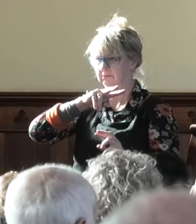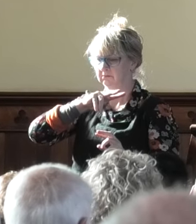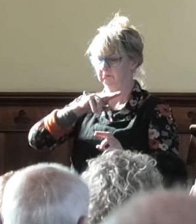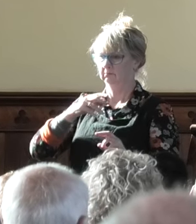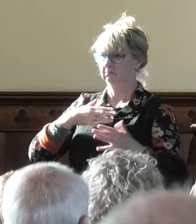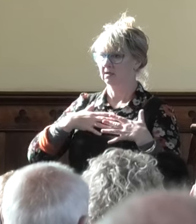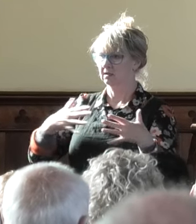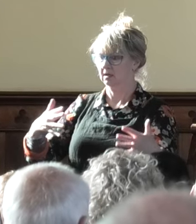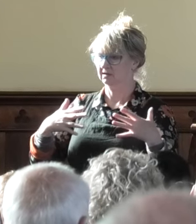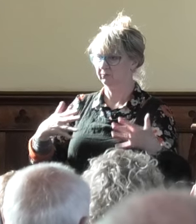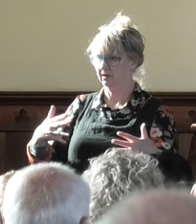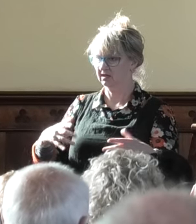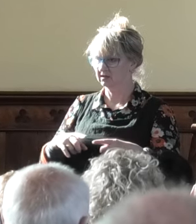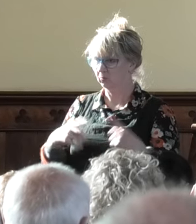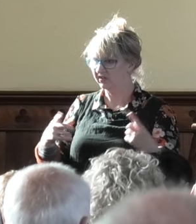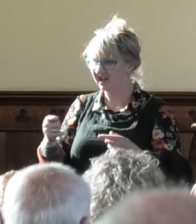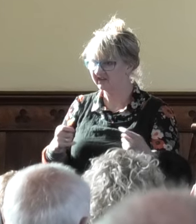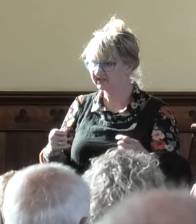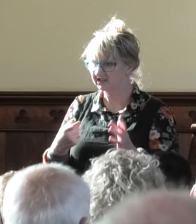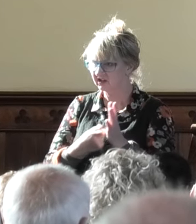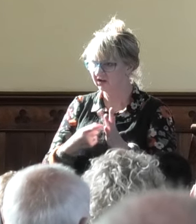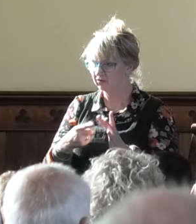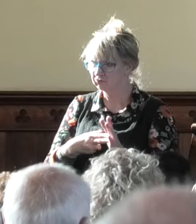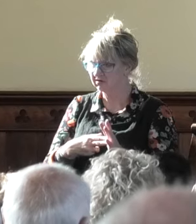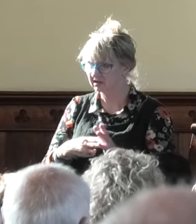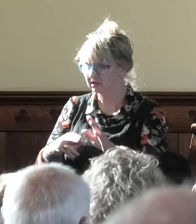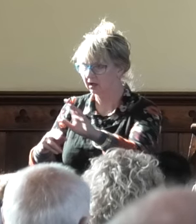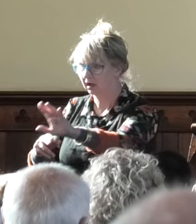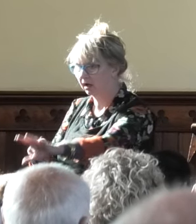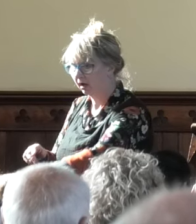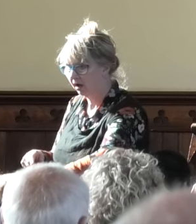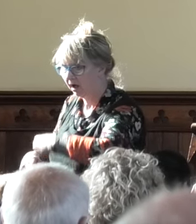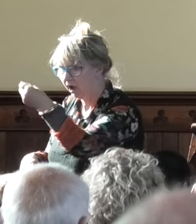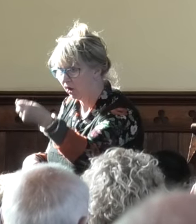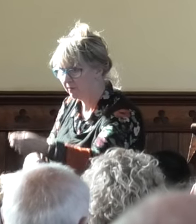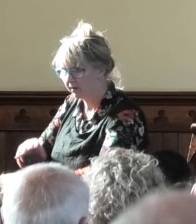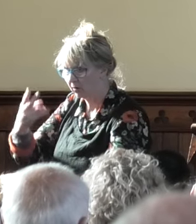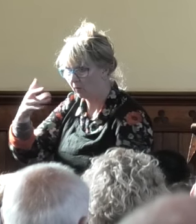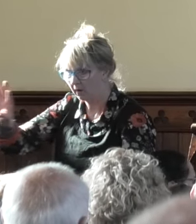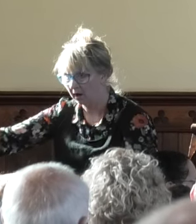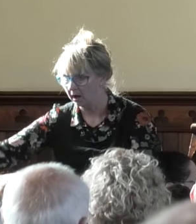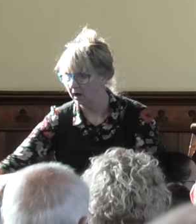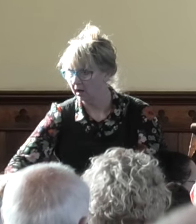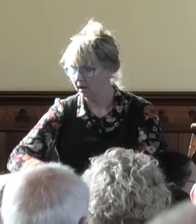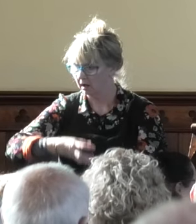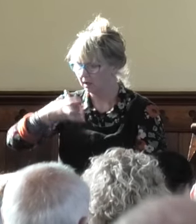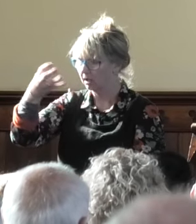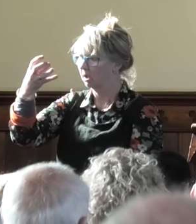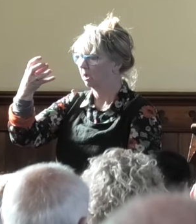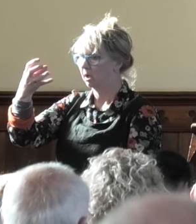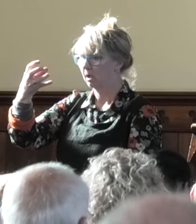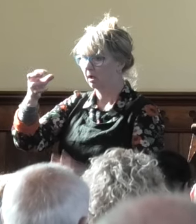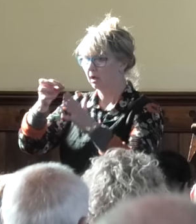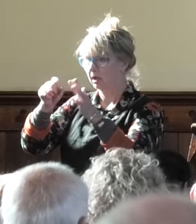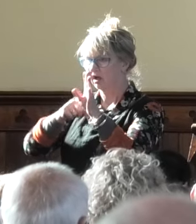to my surprise, and without invitation, Rinska opened the terrarium, reached in, and with one smooth motion lifted the